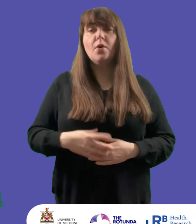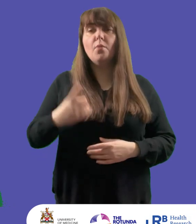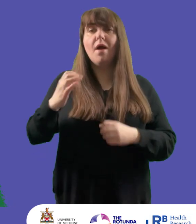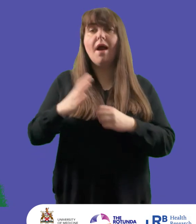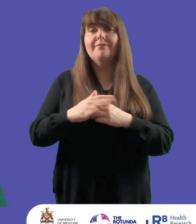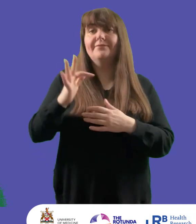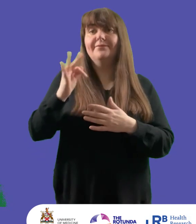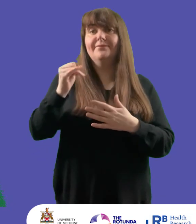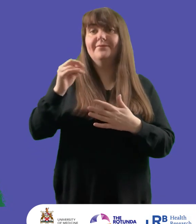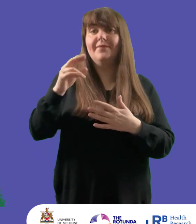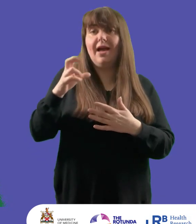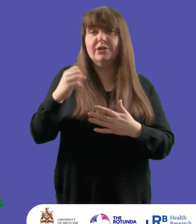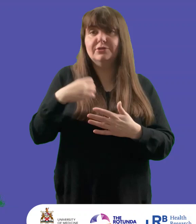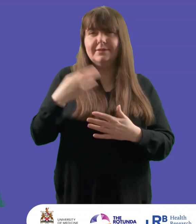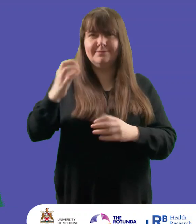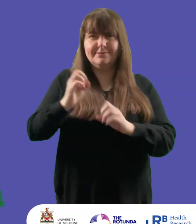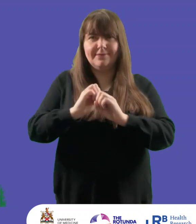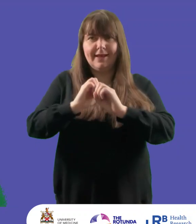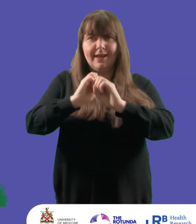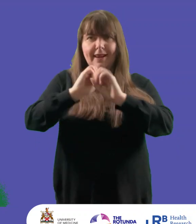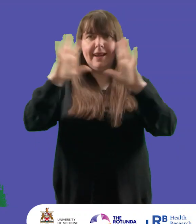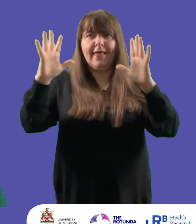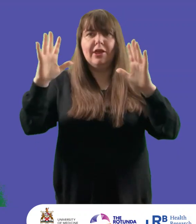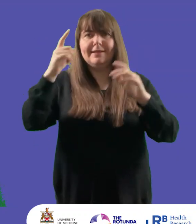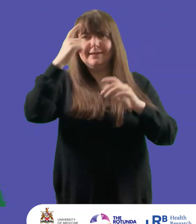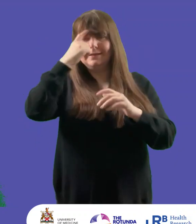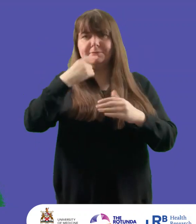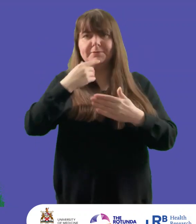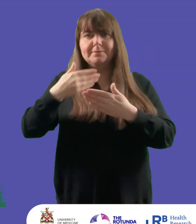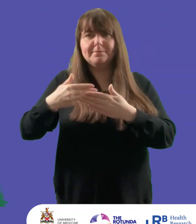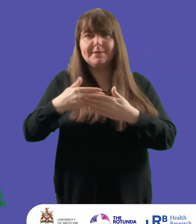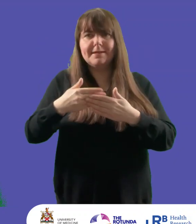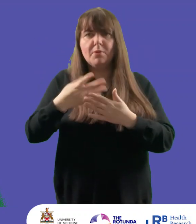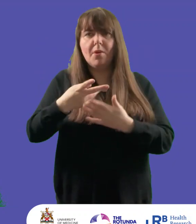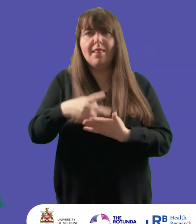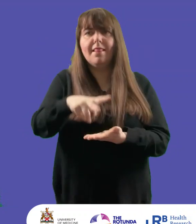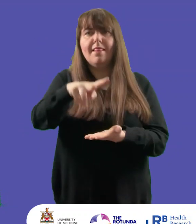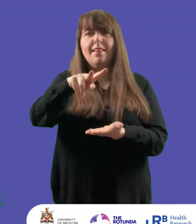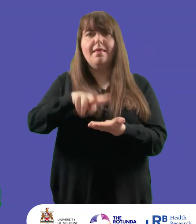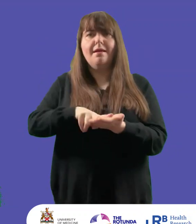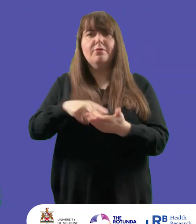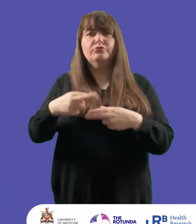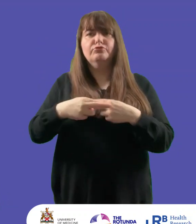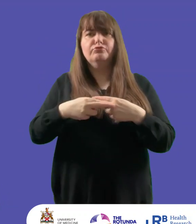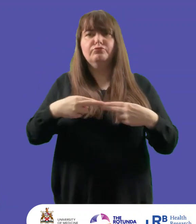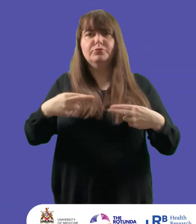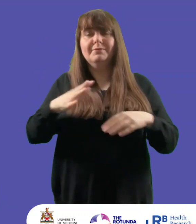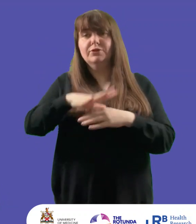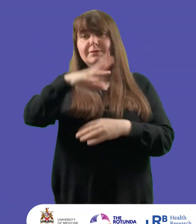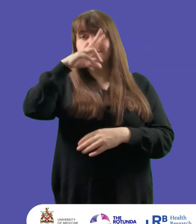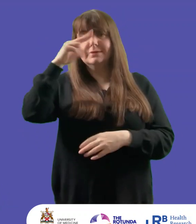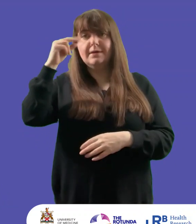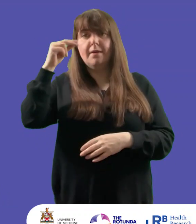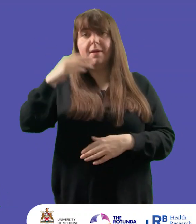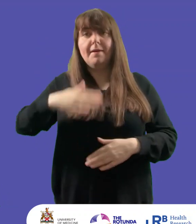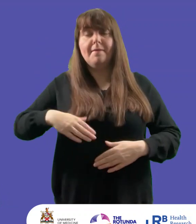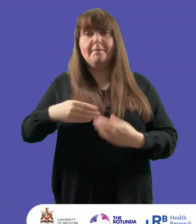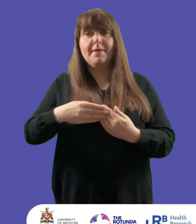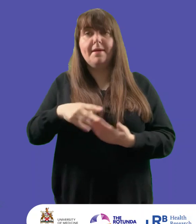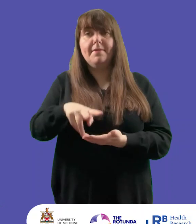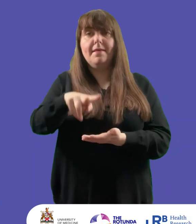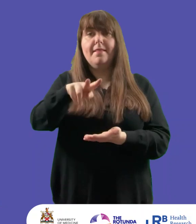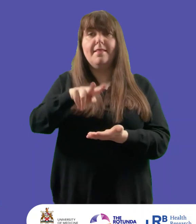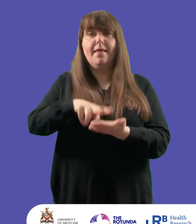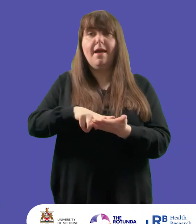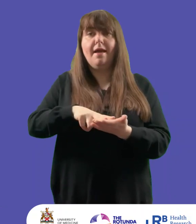One of the factors in getting nice clear images of your baby is the way that they are lying in your womb. So for example, if the baby is